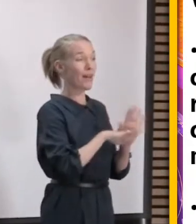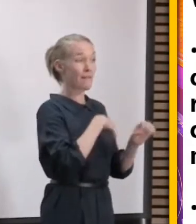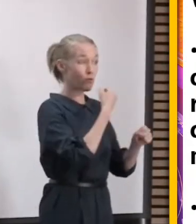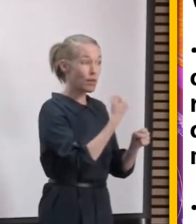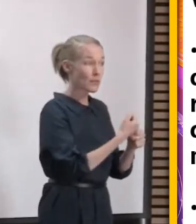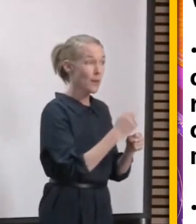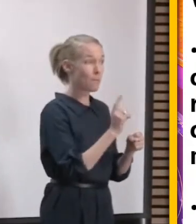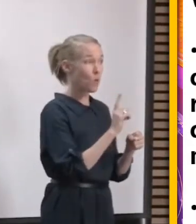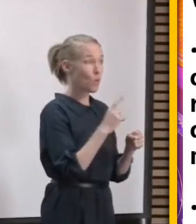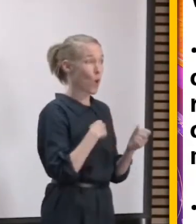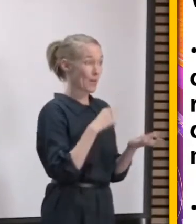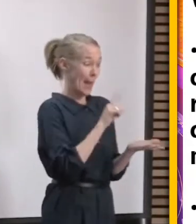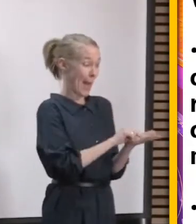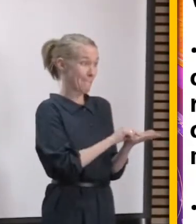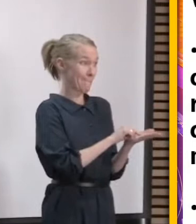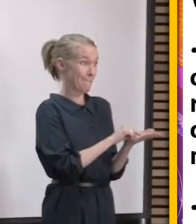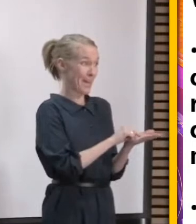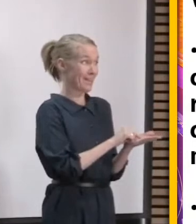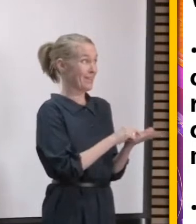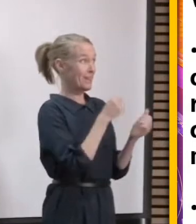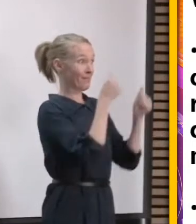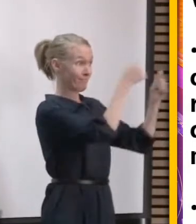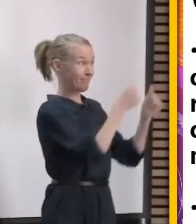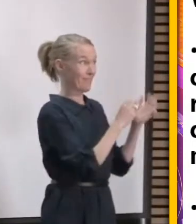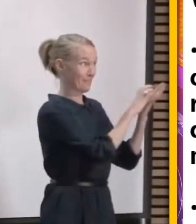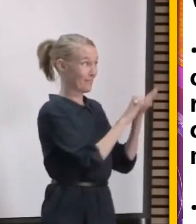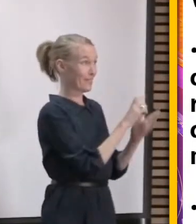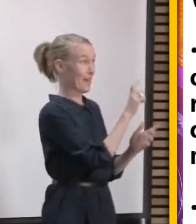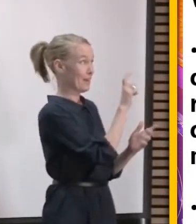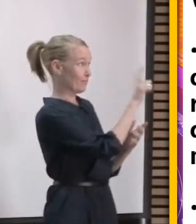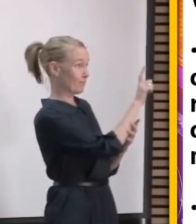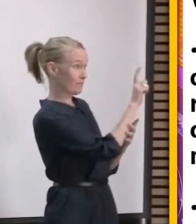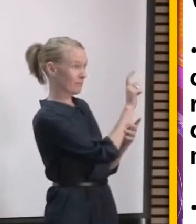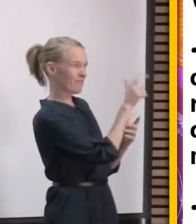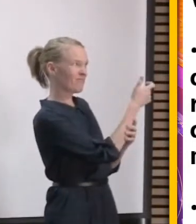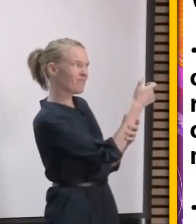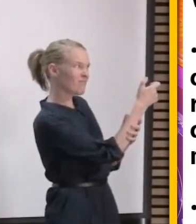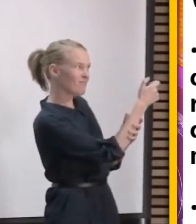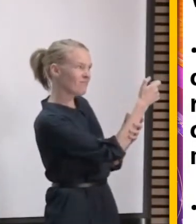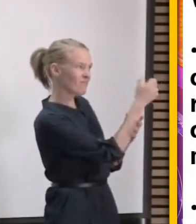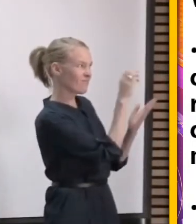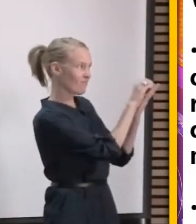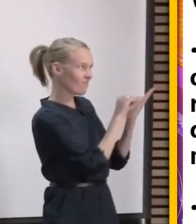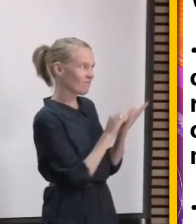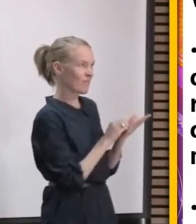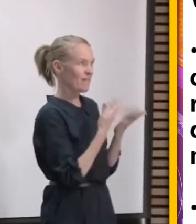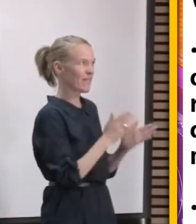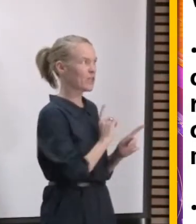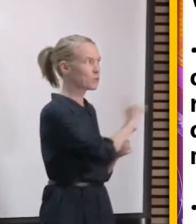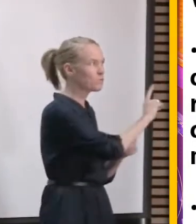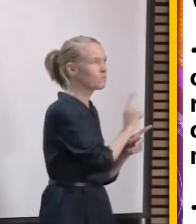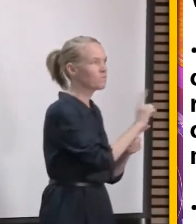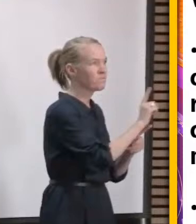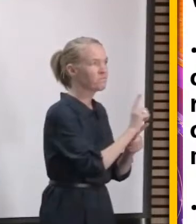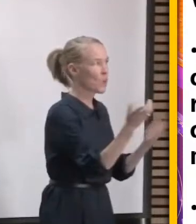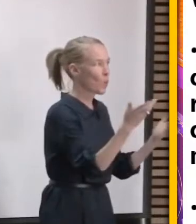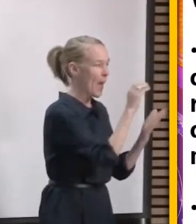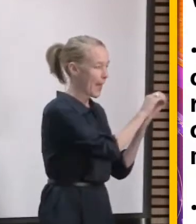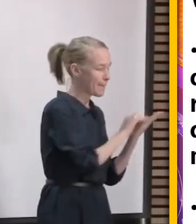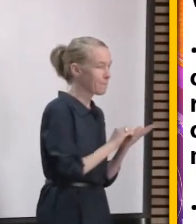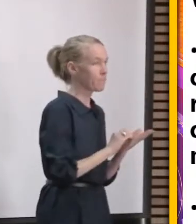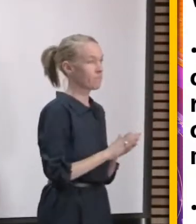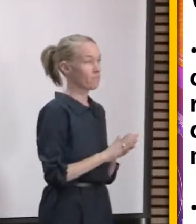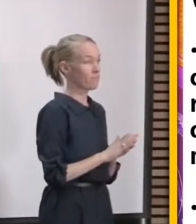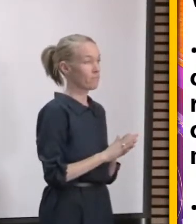is using the app regularly, but also it may mean use of masks in some settings, and it may be some maintaining some